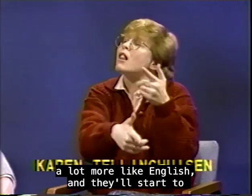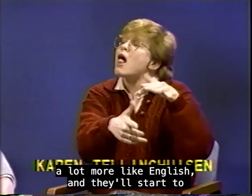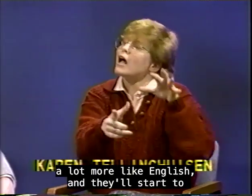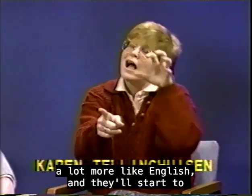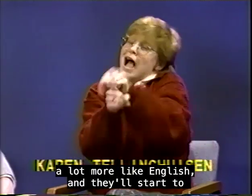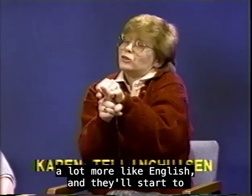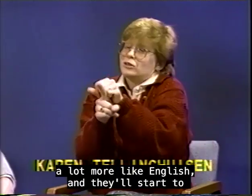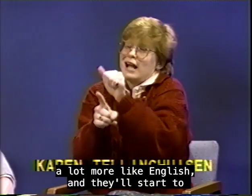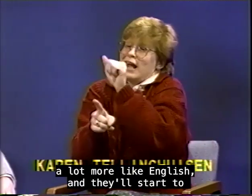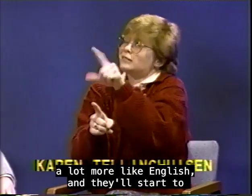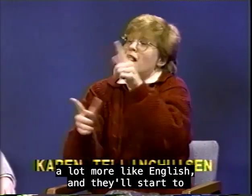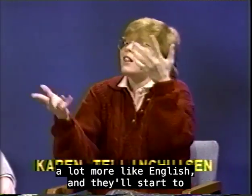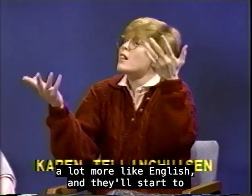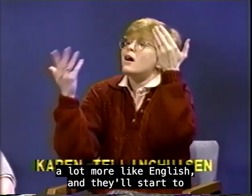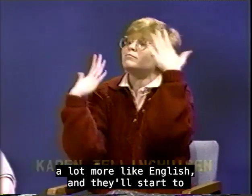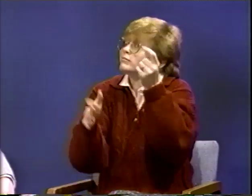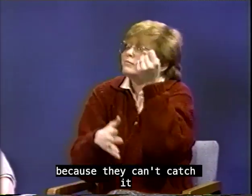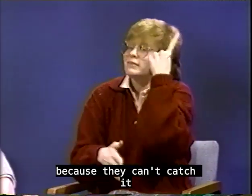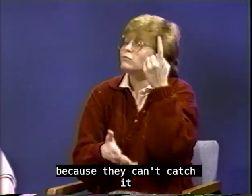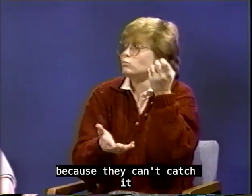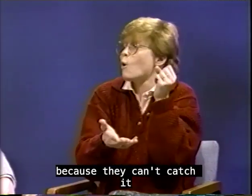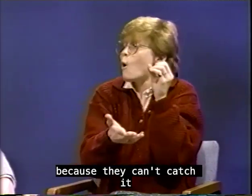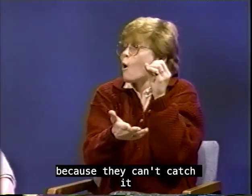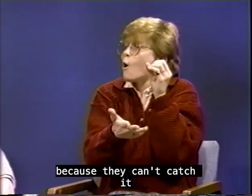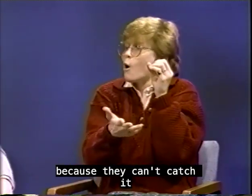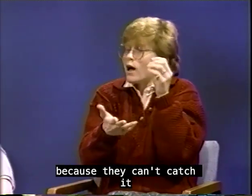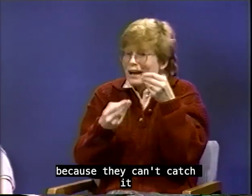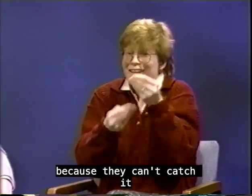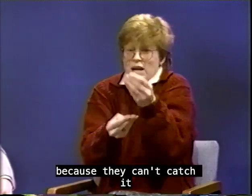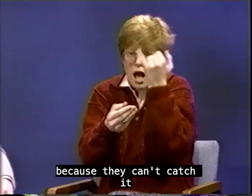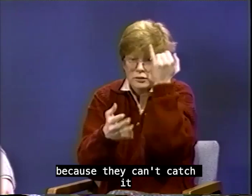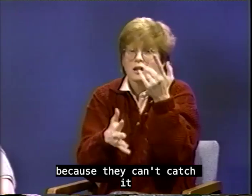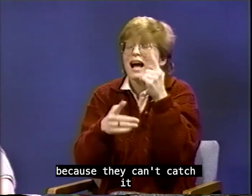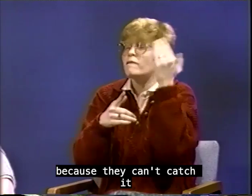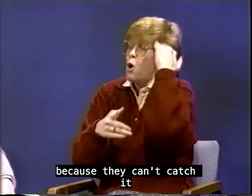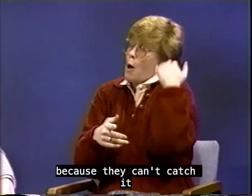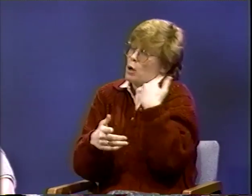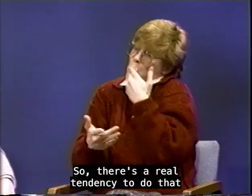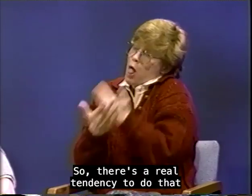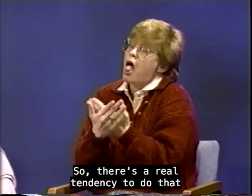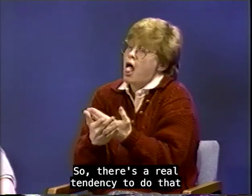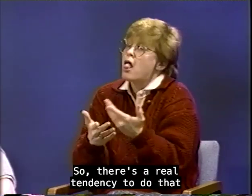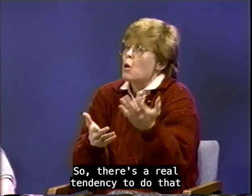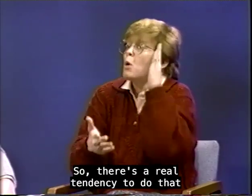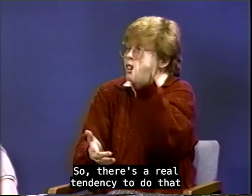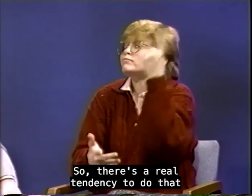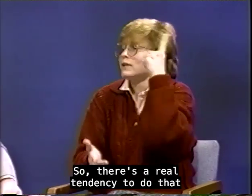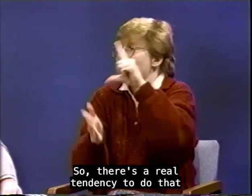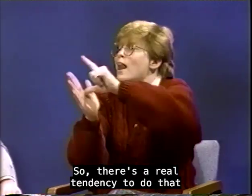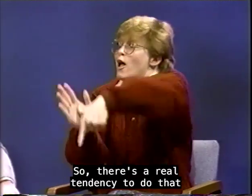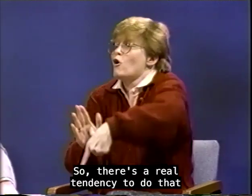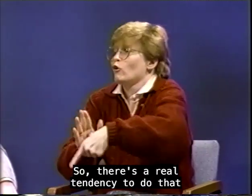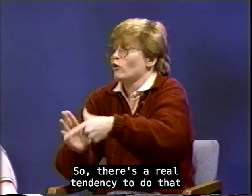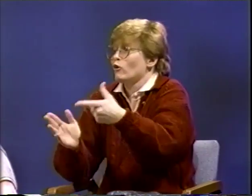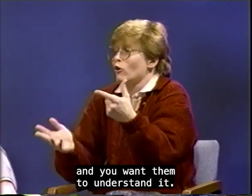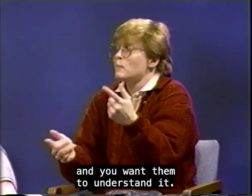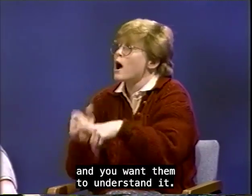and they'll start to understand because they can't catch it when you're signing it in ASL. So there's a real tendency to do that and you want them